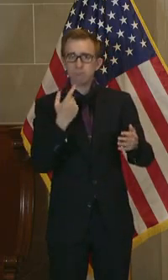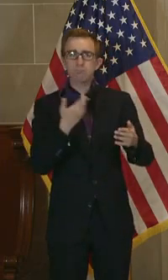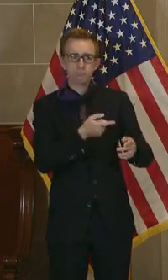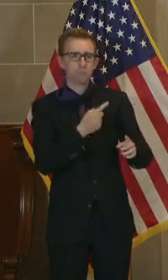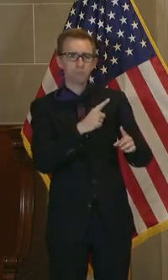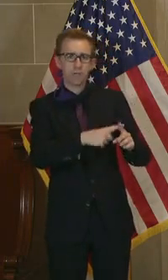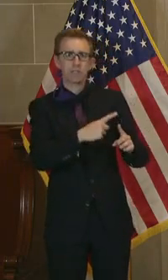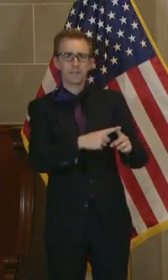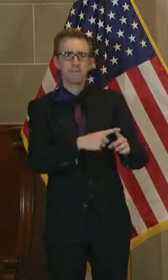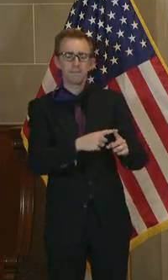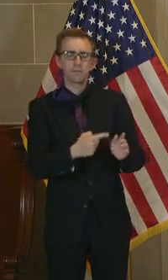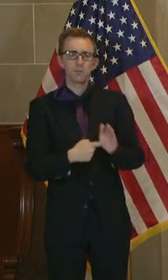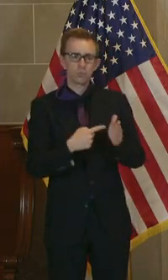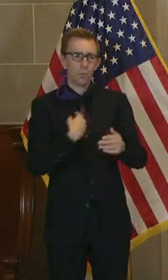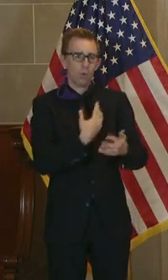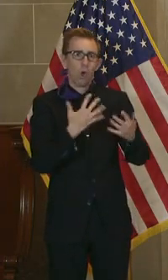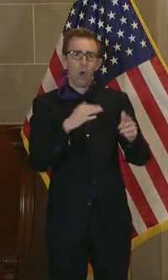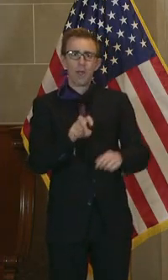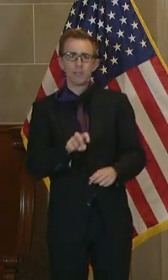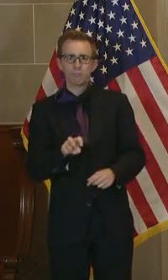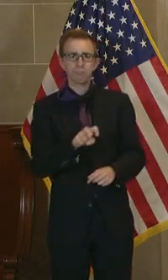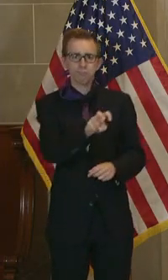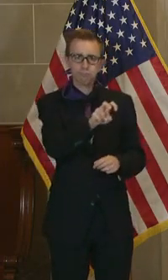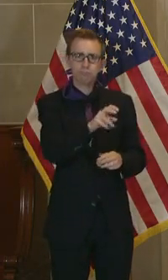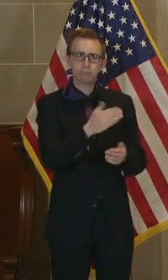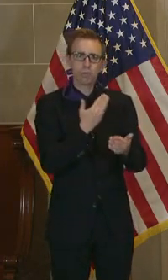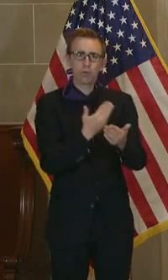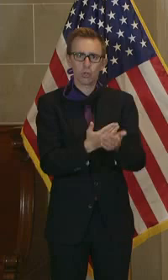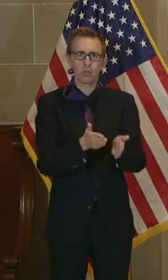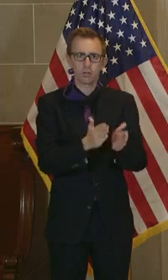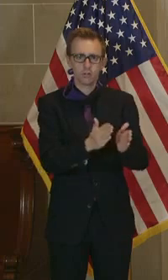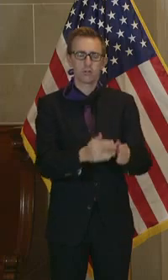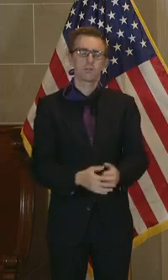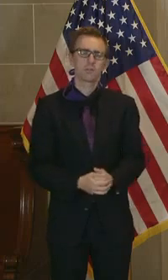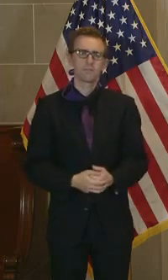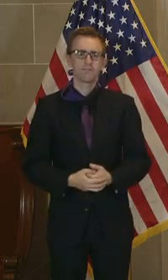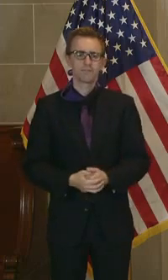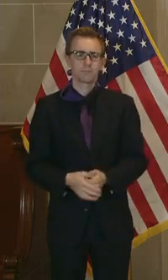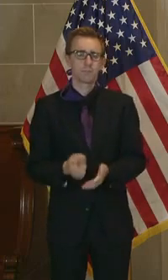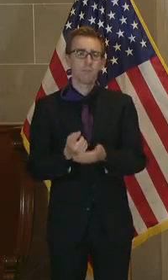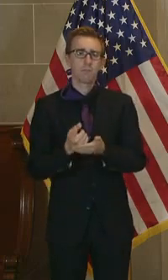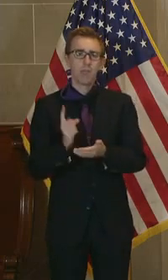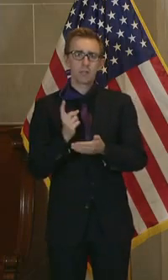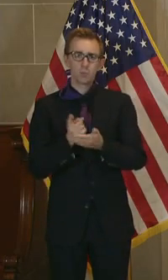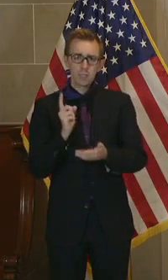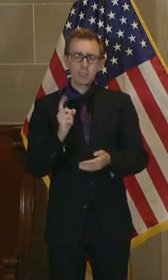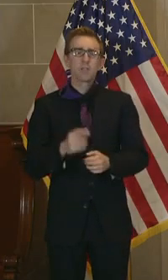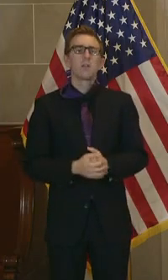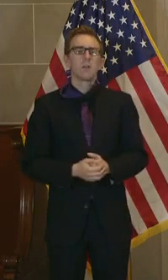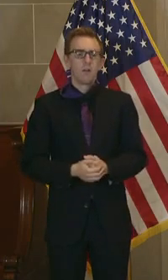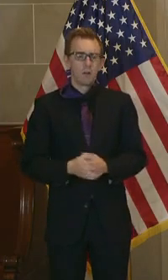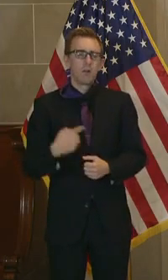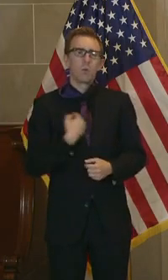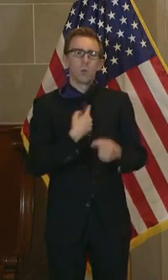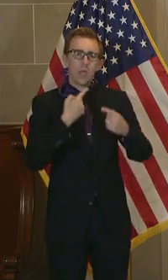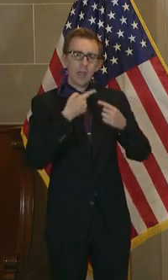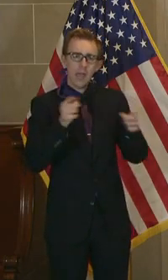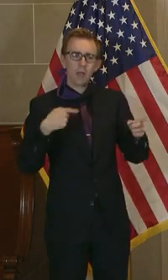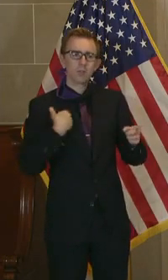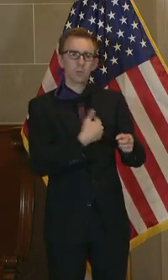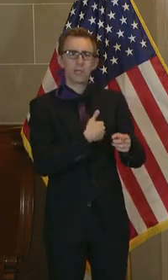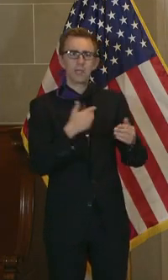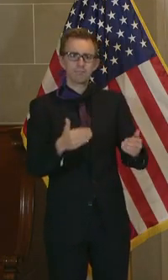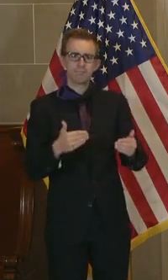and shows that we are already making progress. Last week, we announced that we are moving